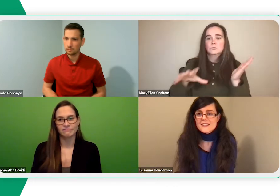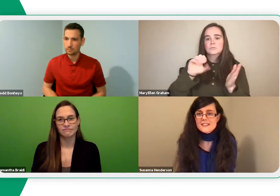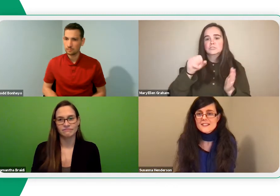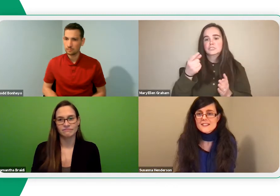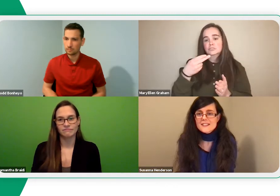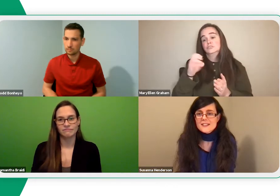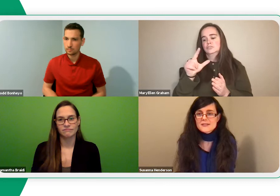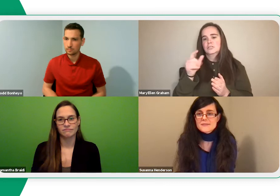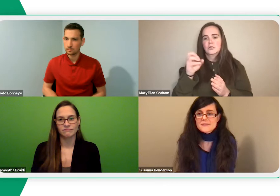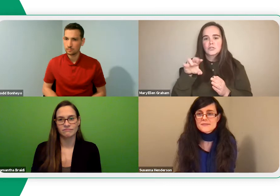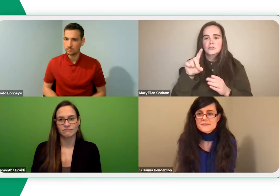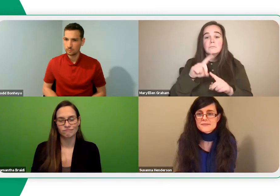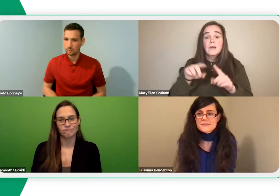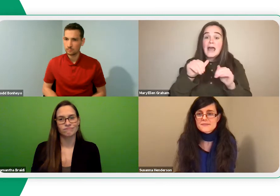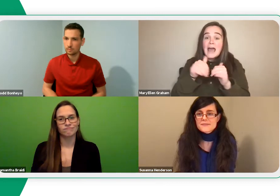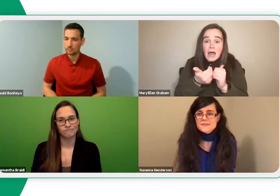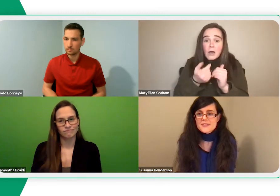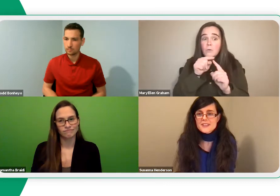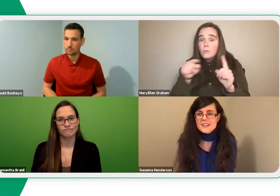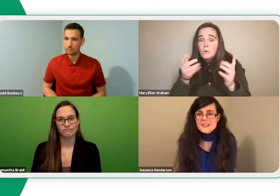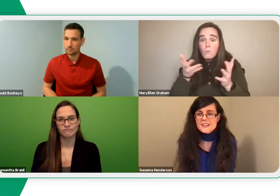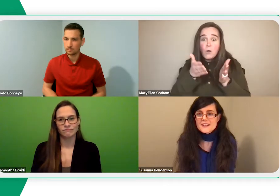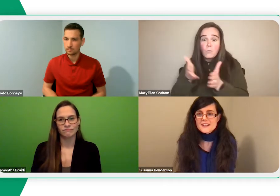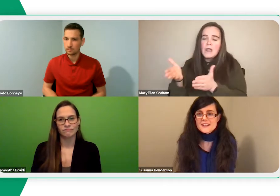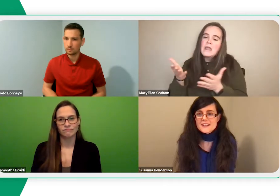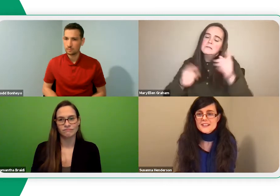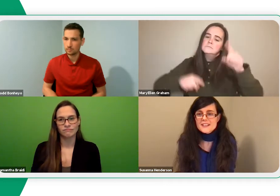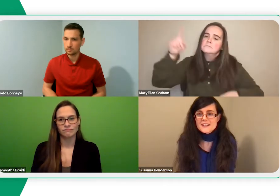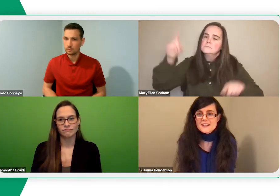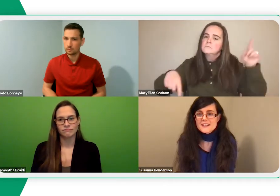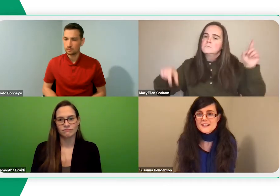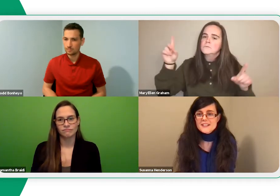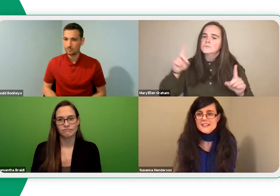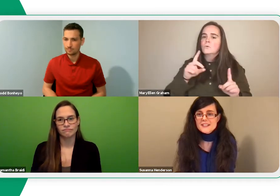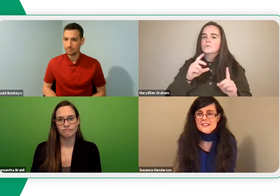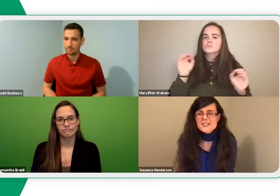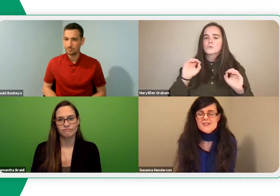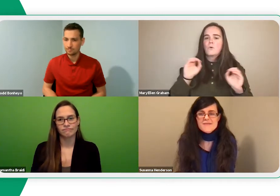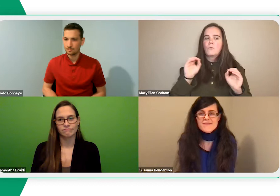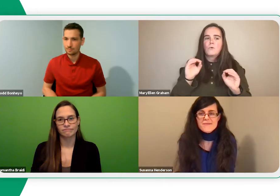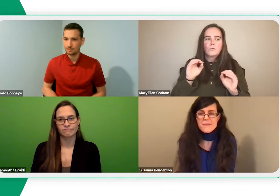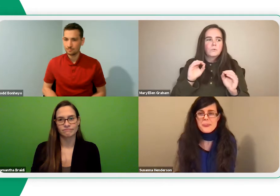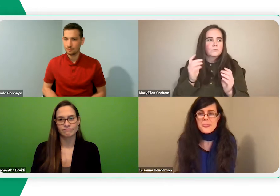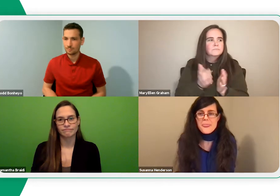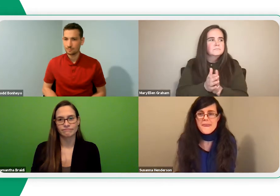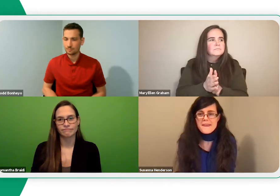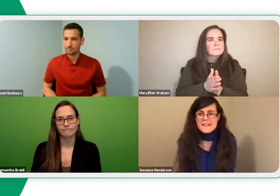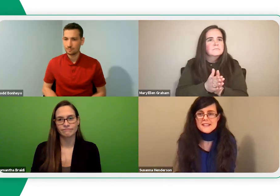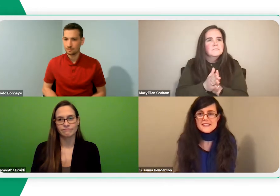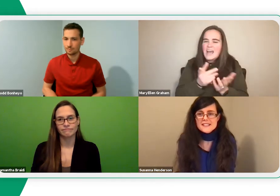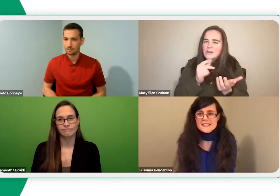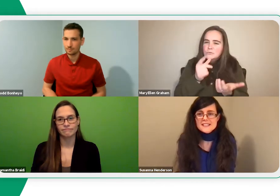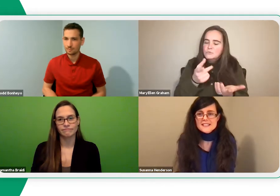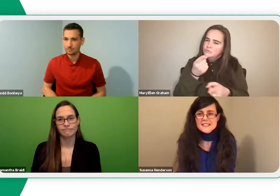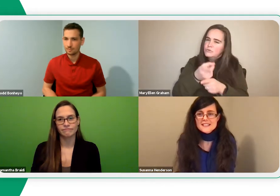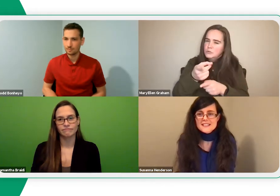learned? So, Samantha, I think you're right. Some deaf youth are sheltered, but of course,